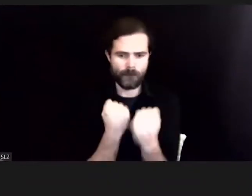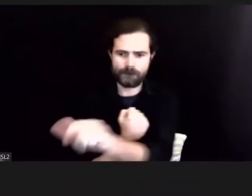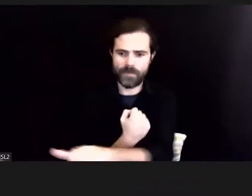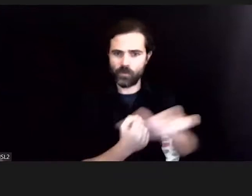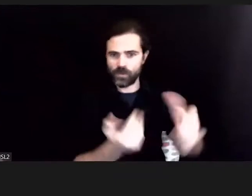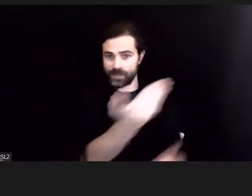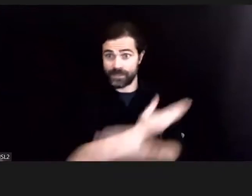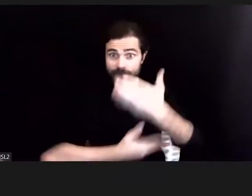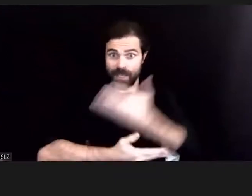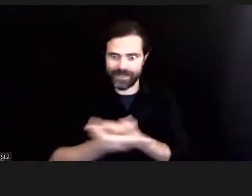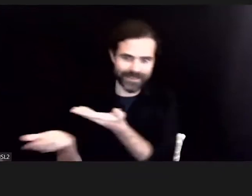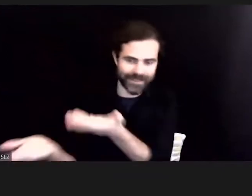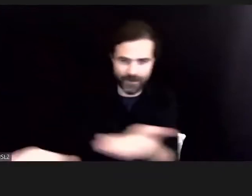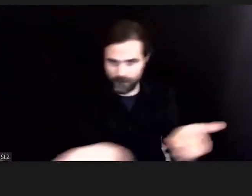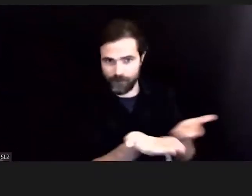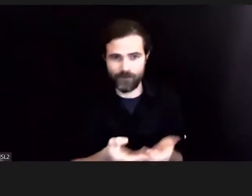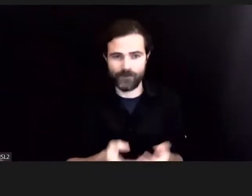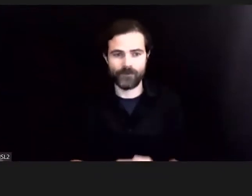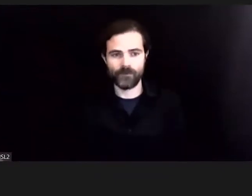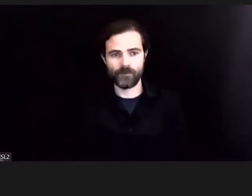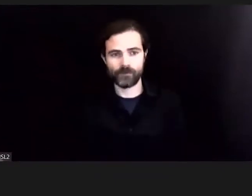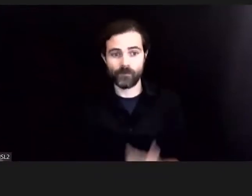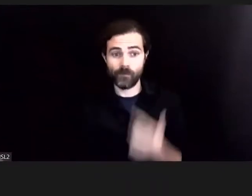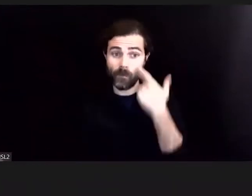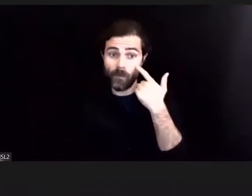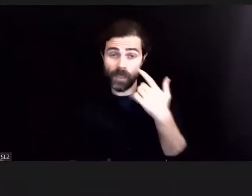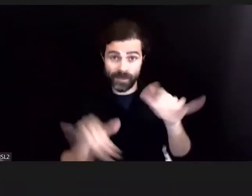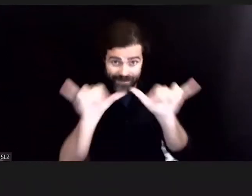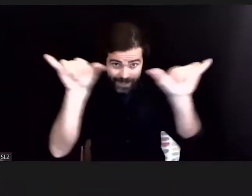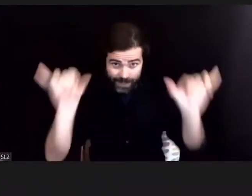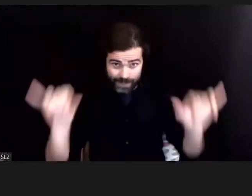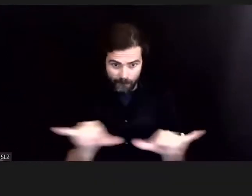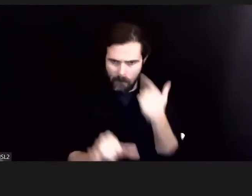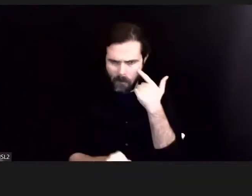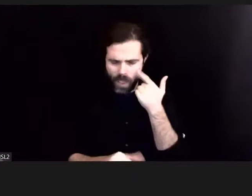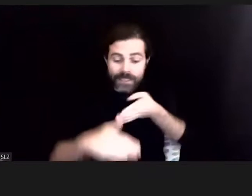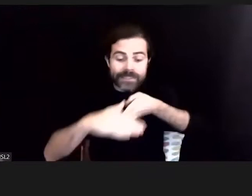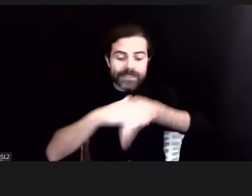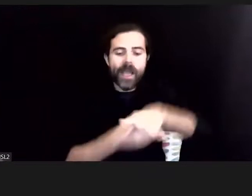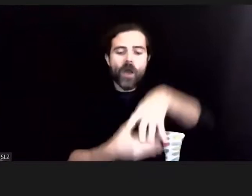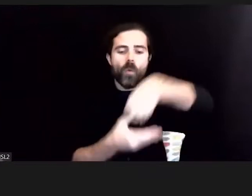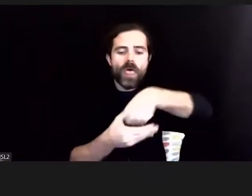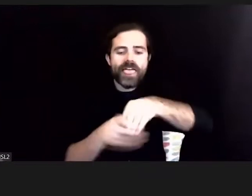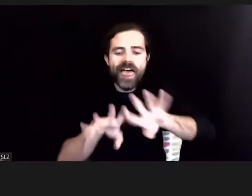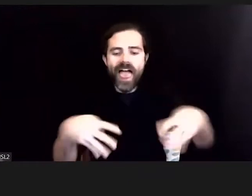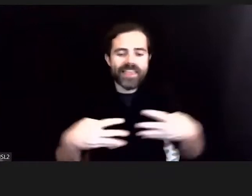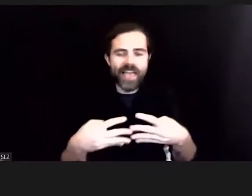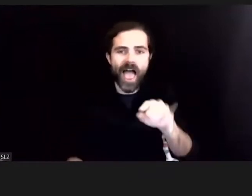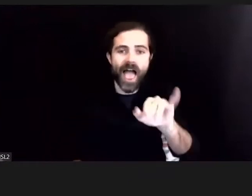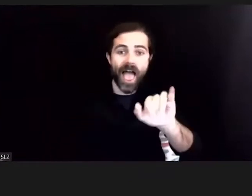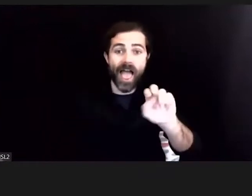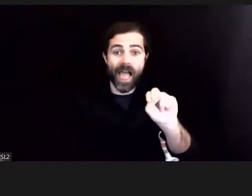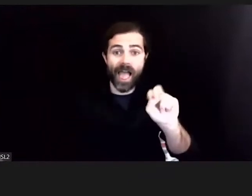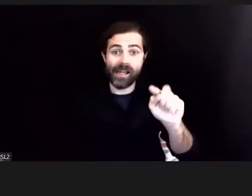When the projects are sent and collected by the system, we can access the intranet where all these projects are shown, in order to